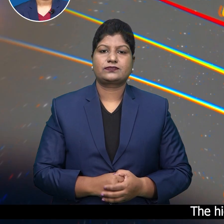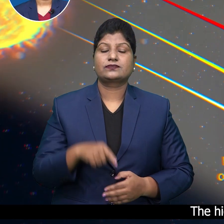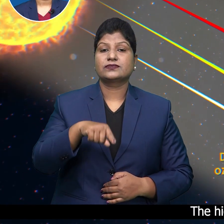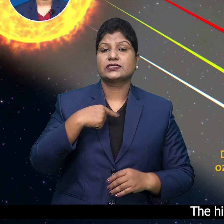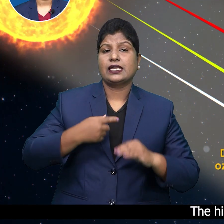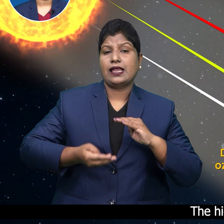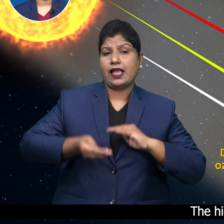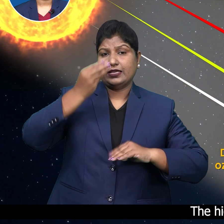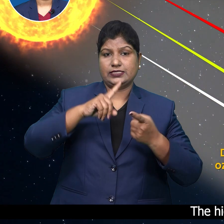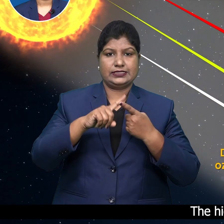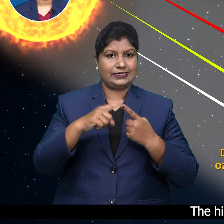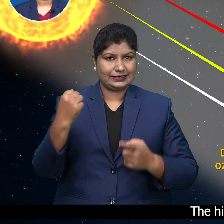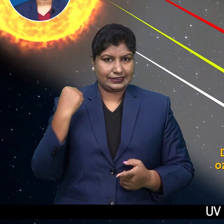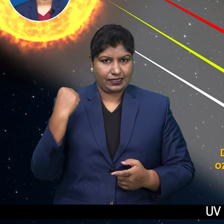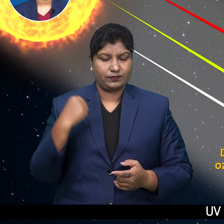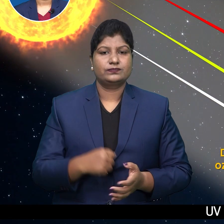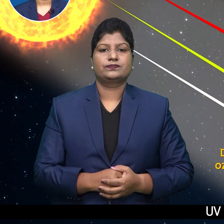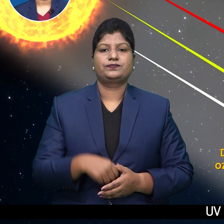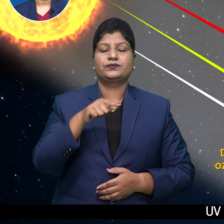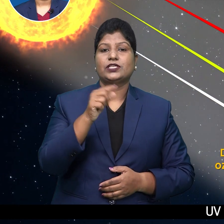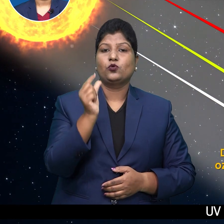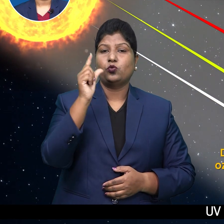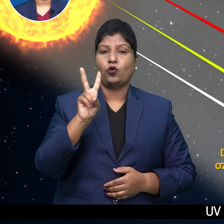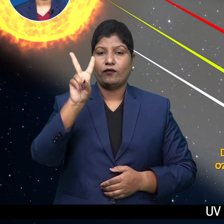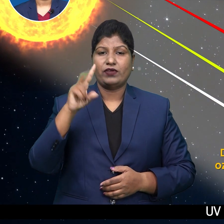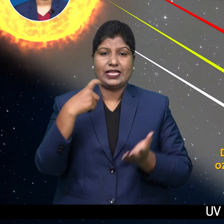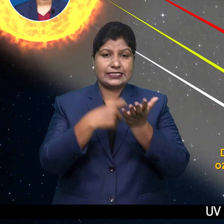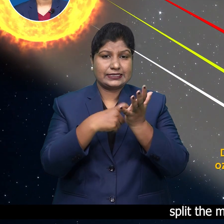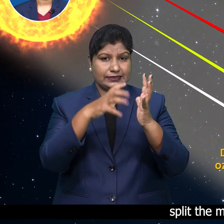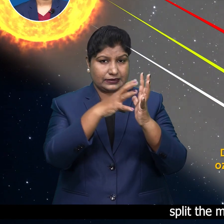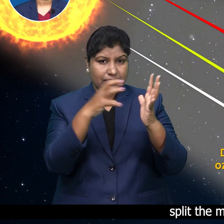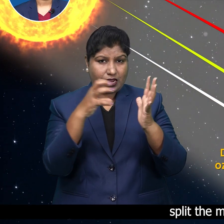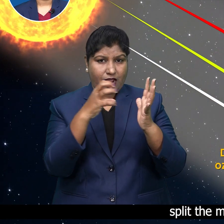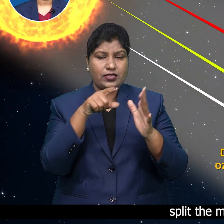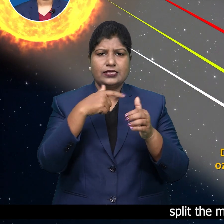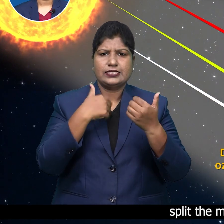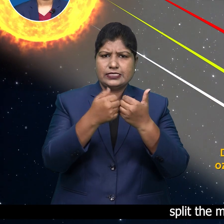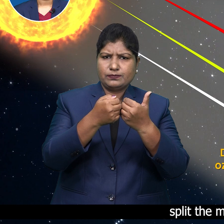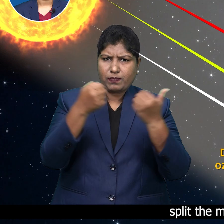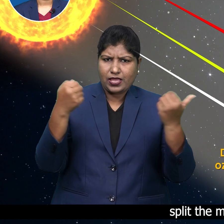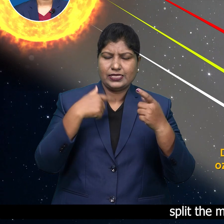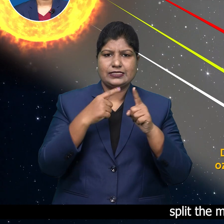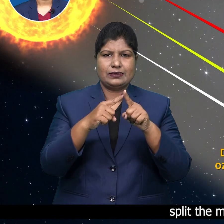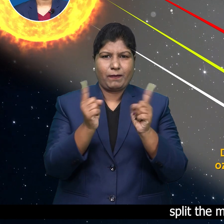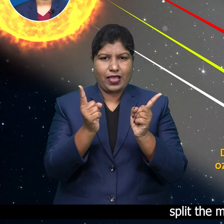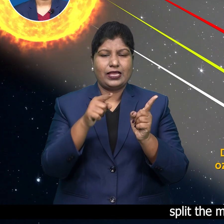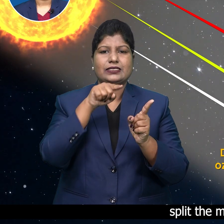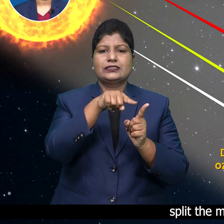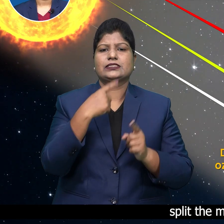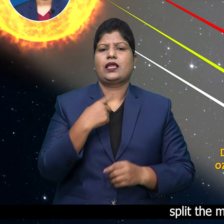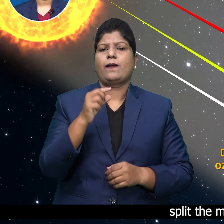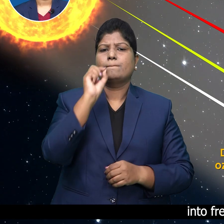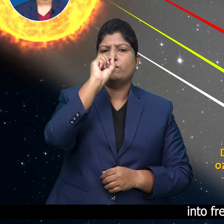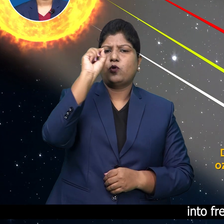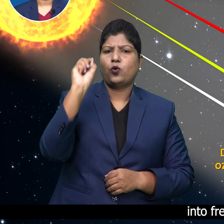The higher energy UV radiation splits the molecular